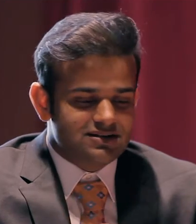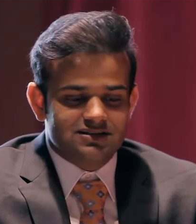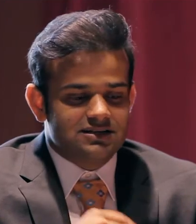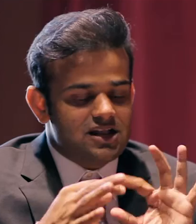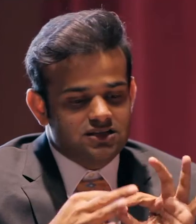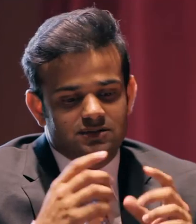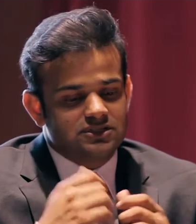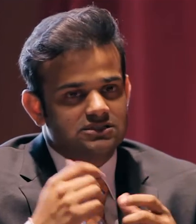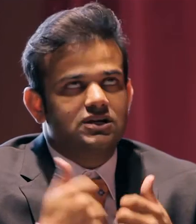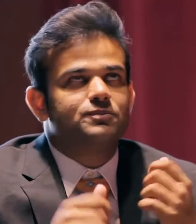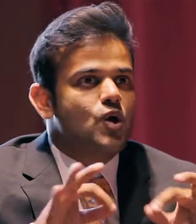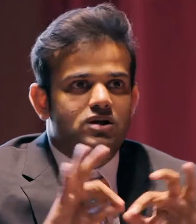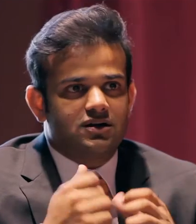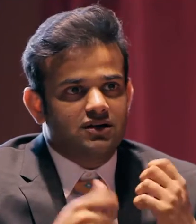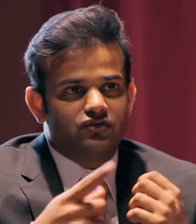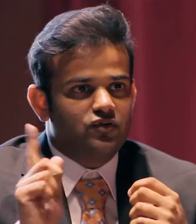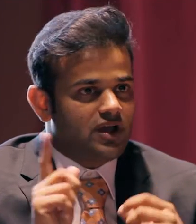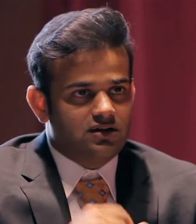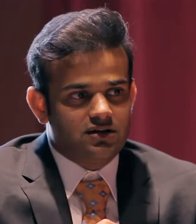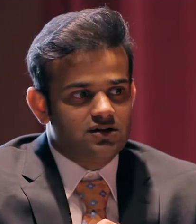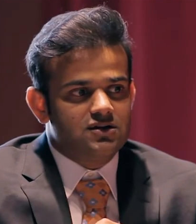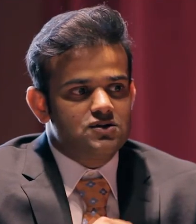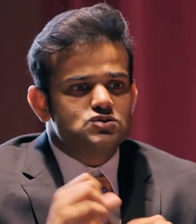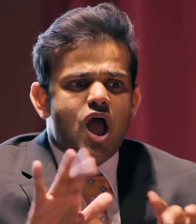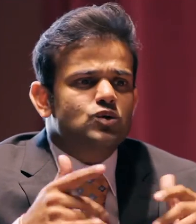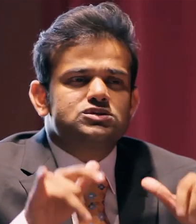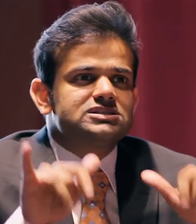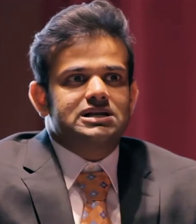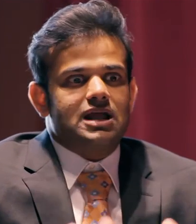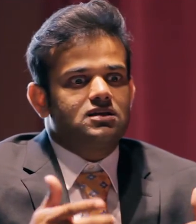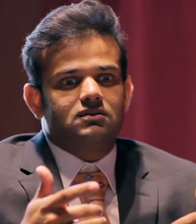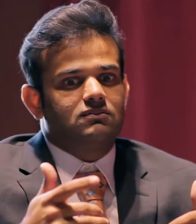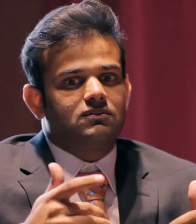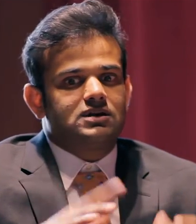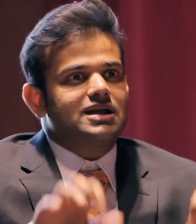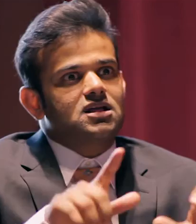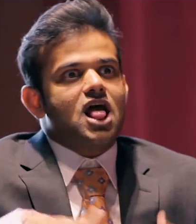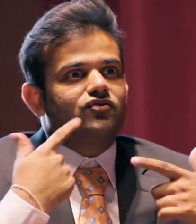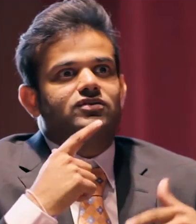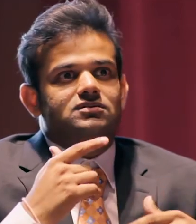Yeah, that's true. I agree. That is so important. I think it's important for everybody.